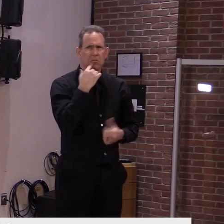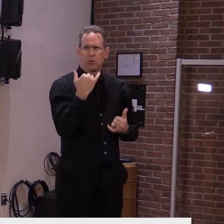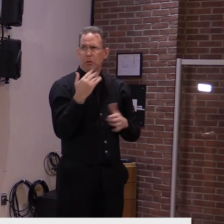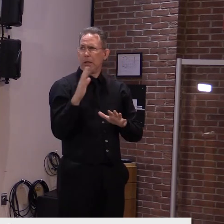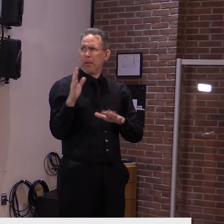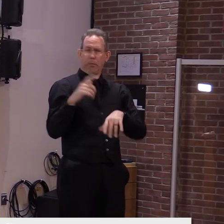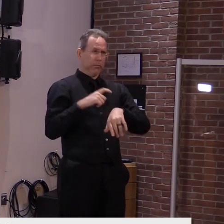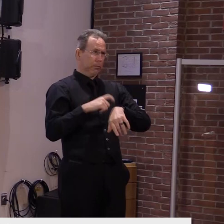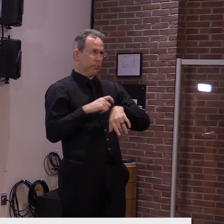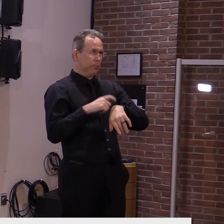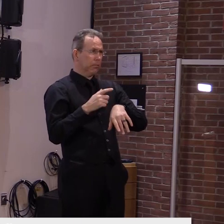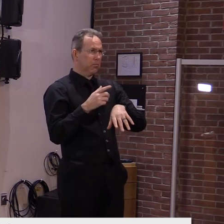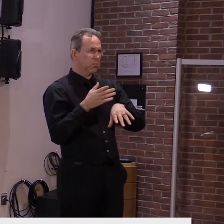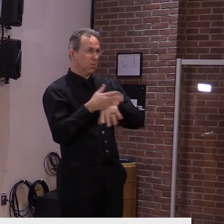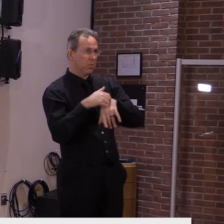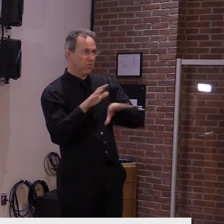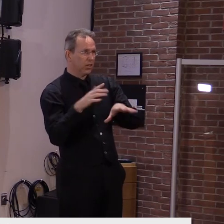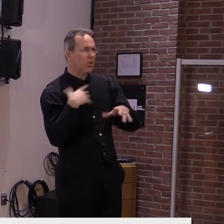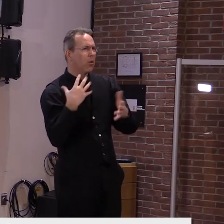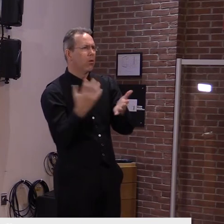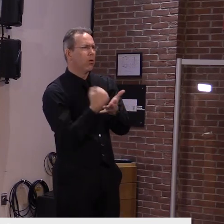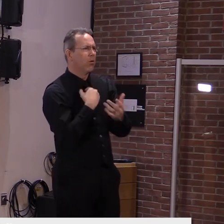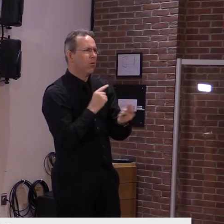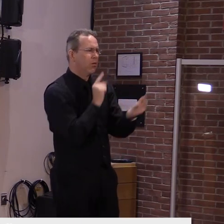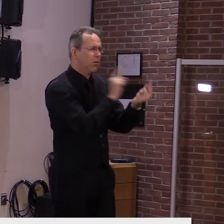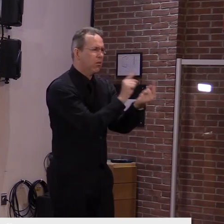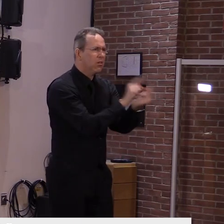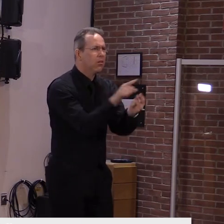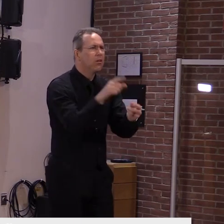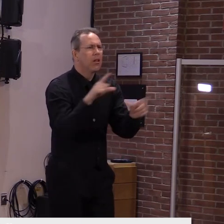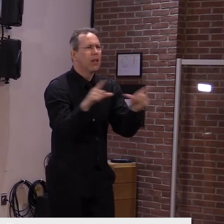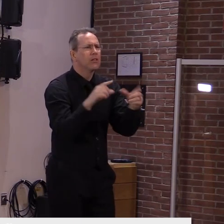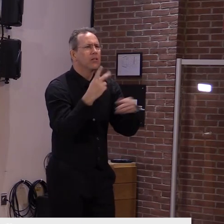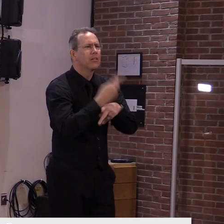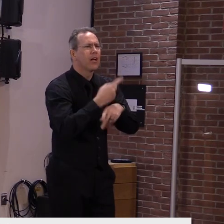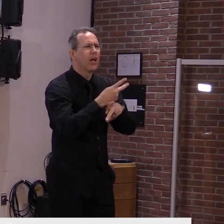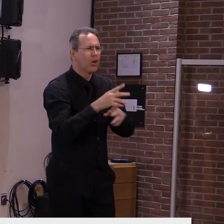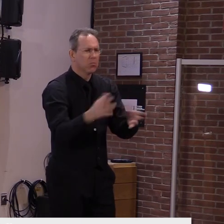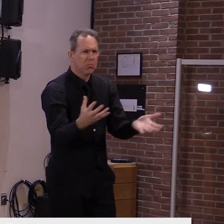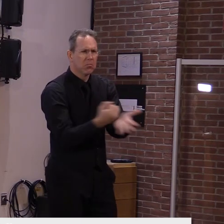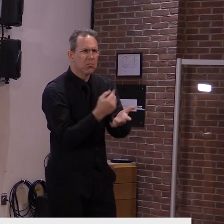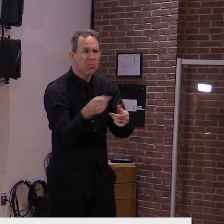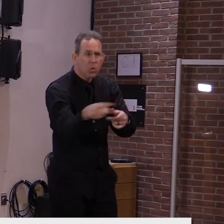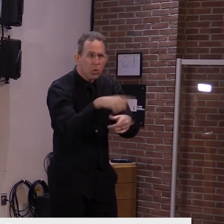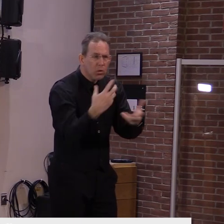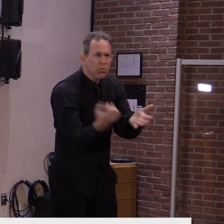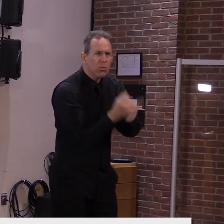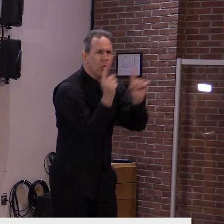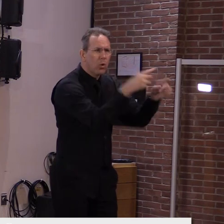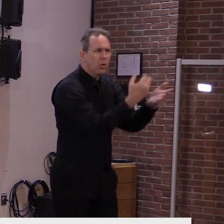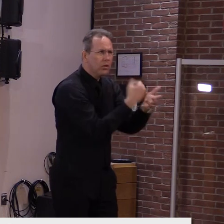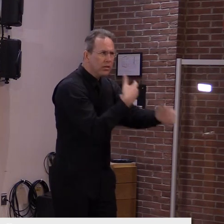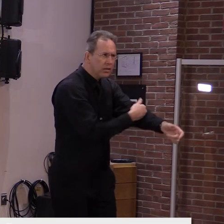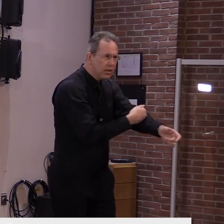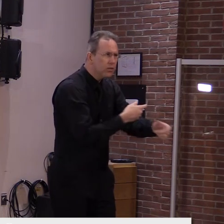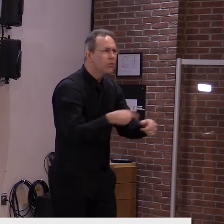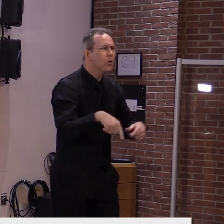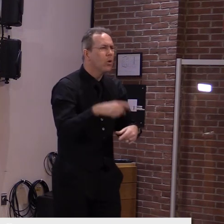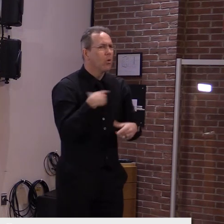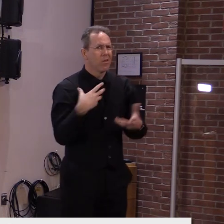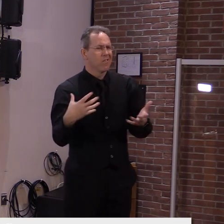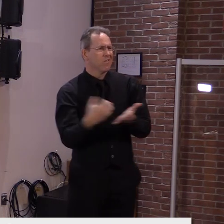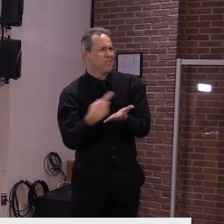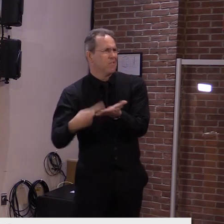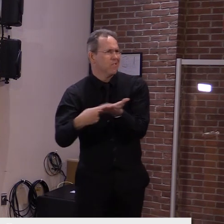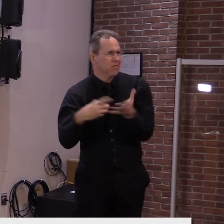to those licensed. We have the list of all the licensed childcare centers in Vermont. A list will go out to them